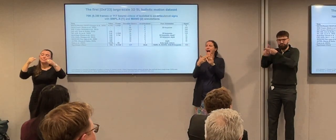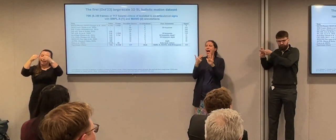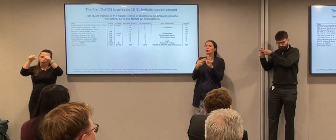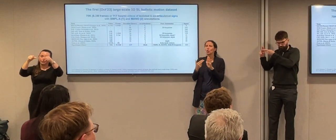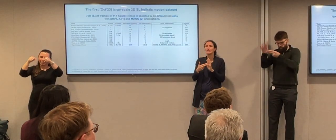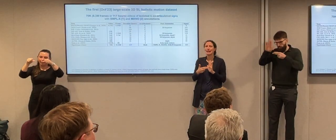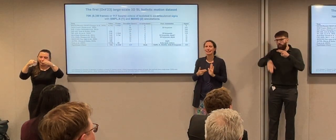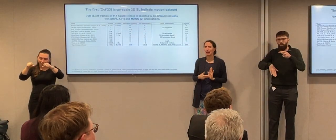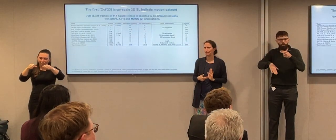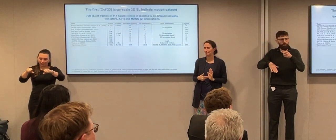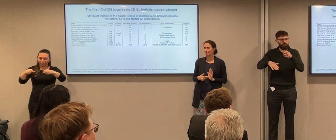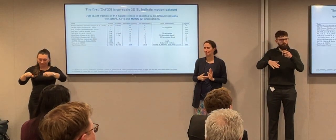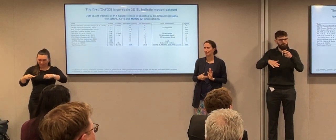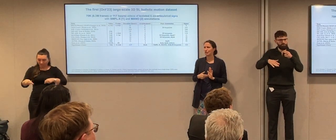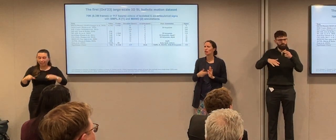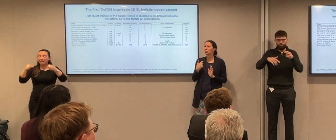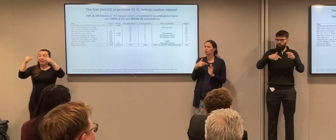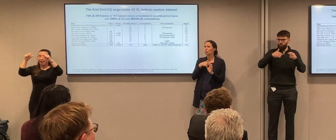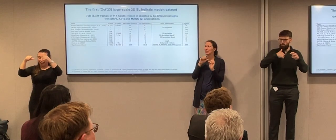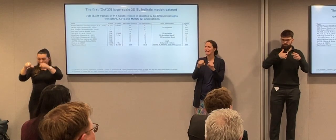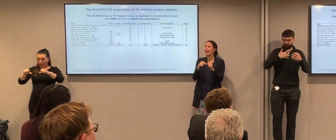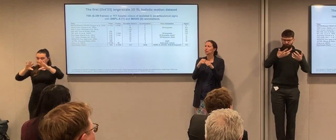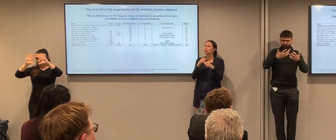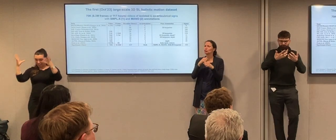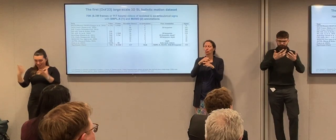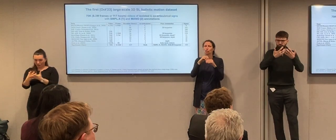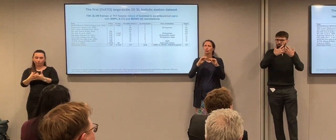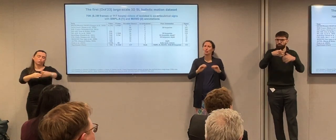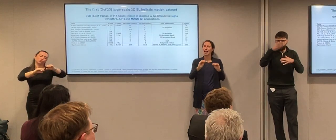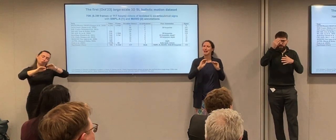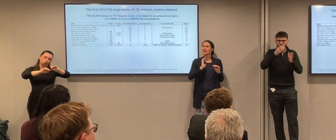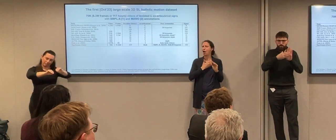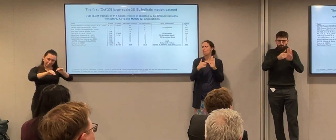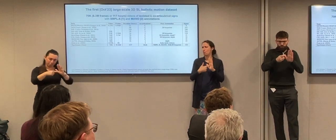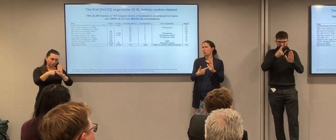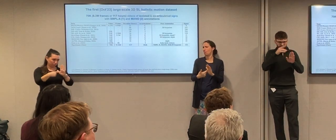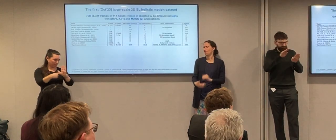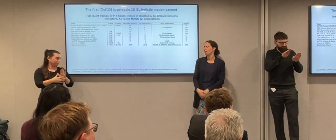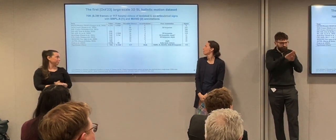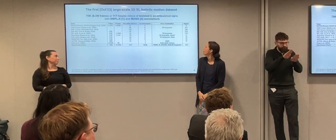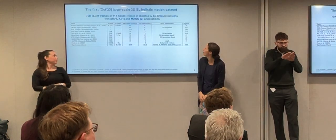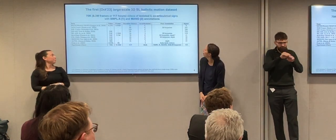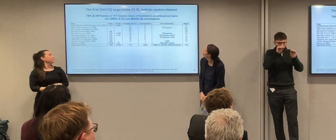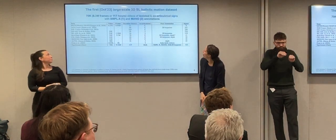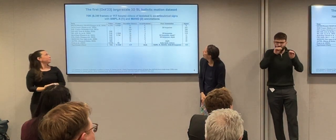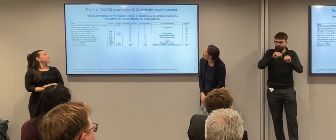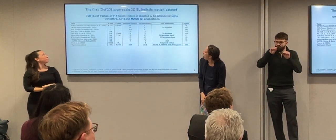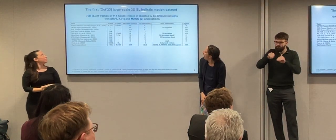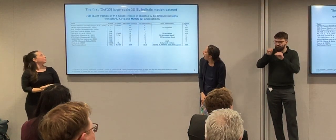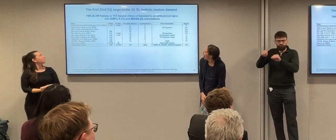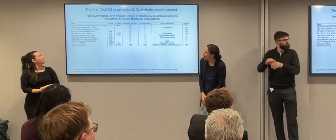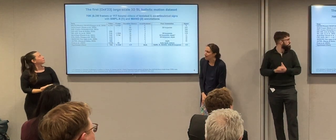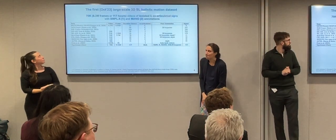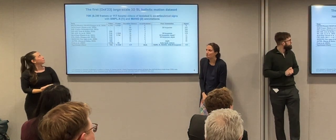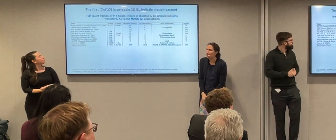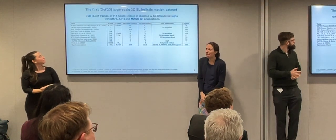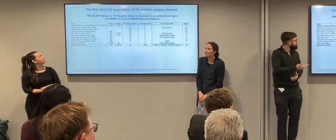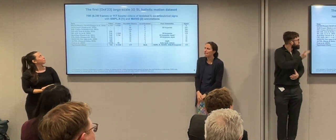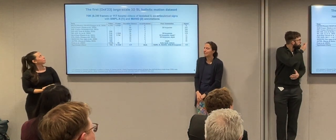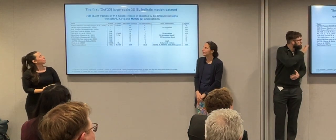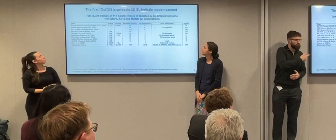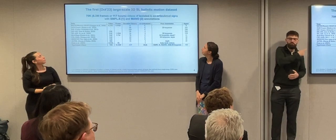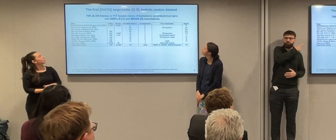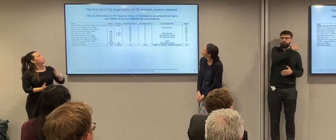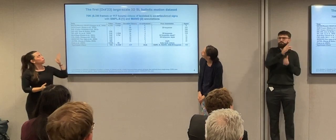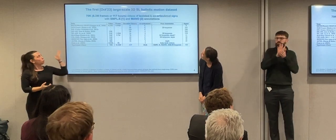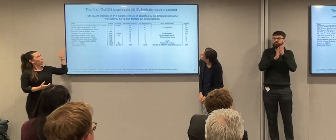could train our supervised machine learning models on them, maybe. Right, so we present this SignAvatars